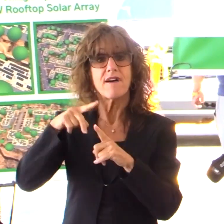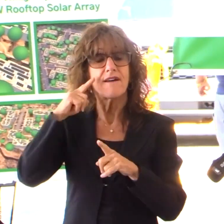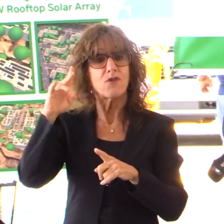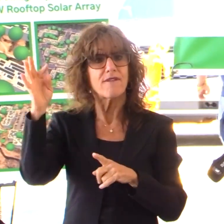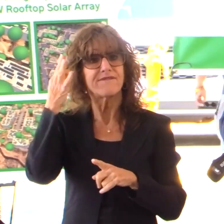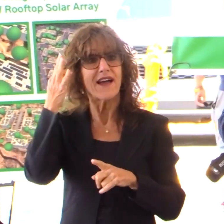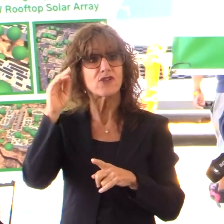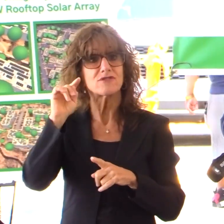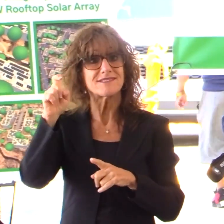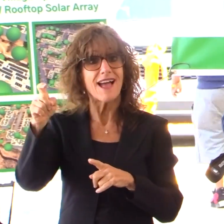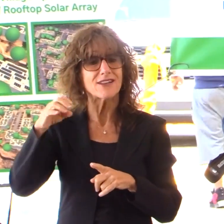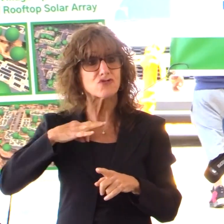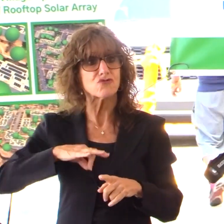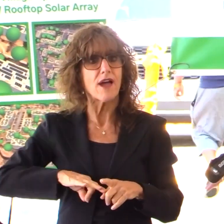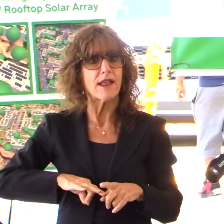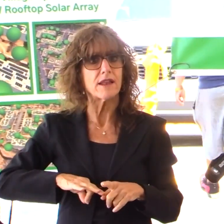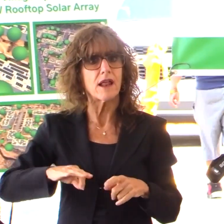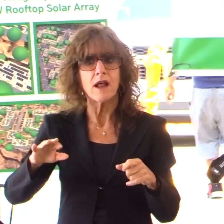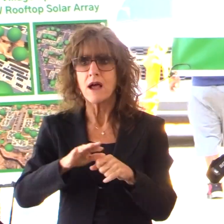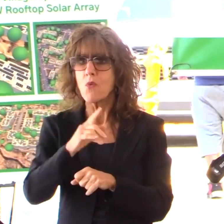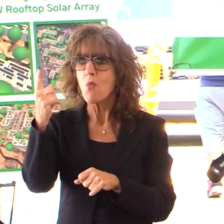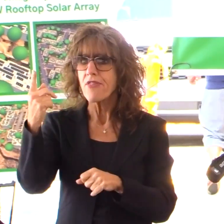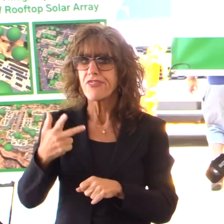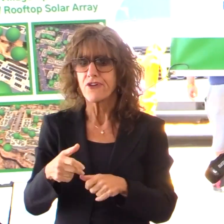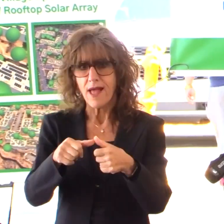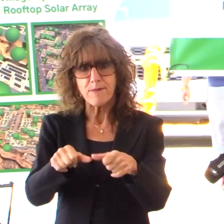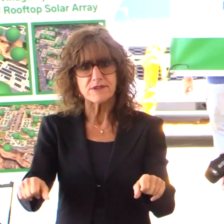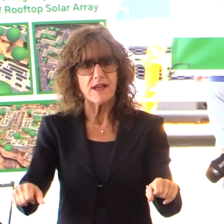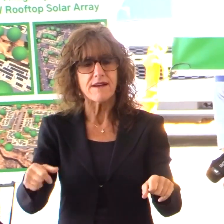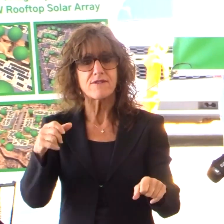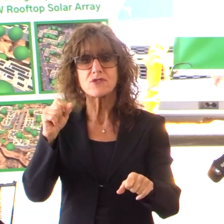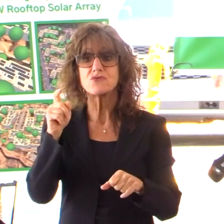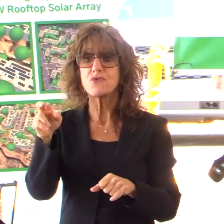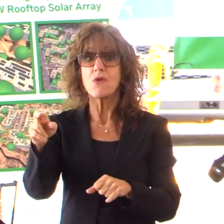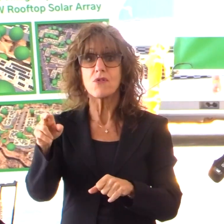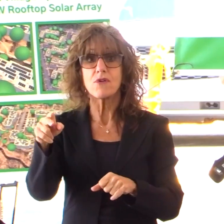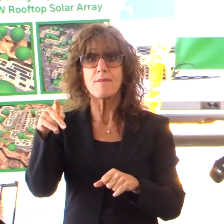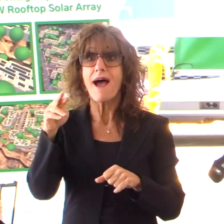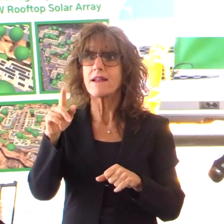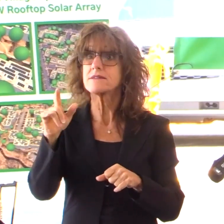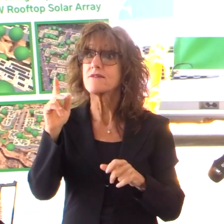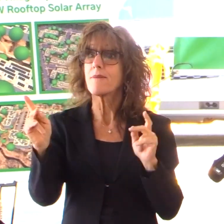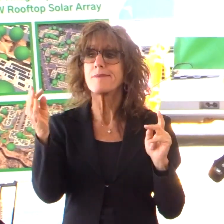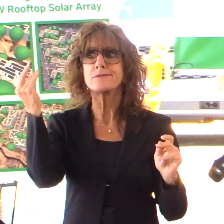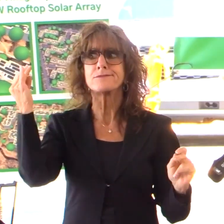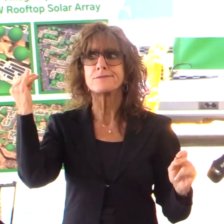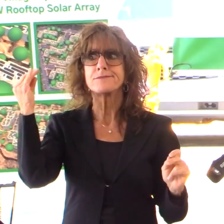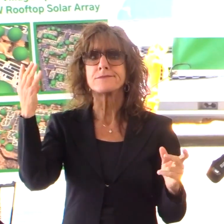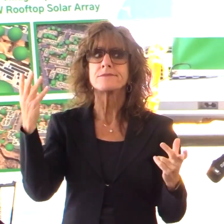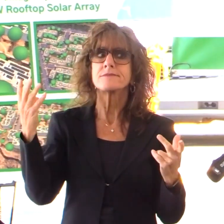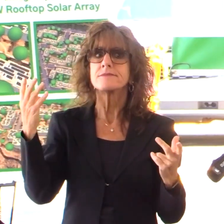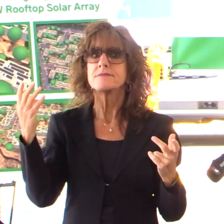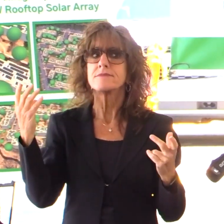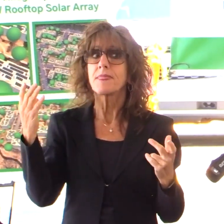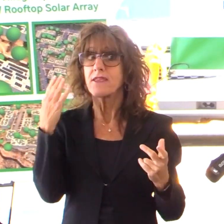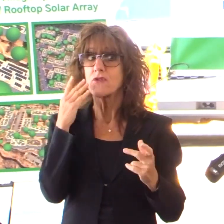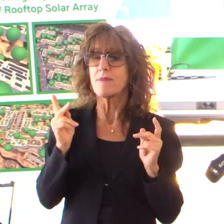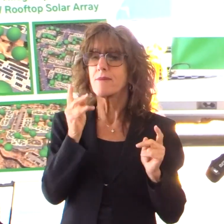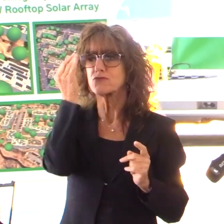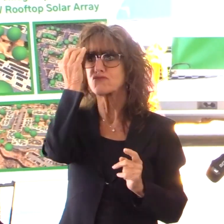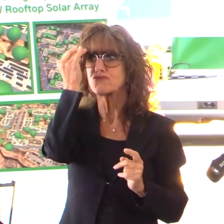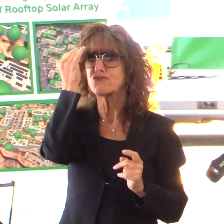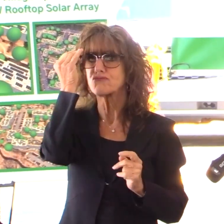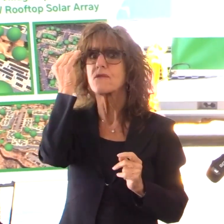credits, it covered the entire third I put down on the solar panels. So for those of you who are thinking, or if you know people who are